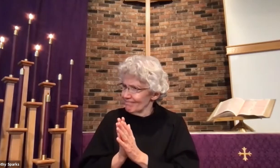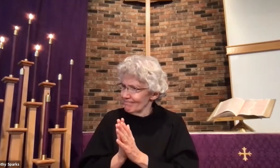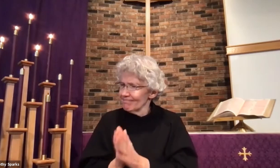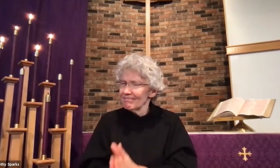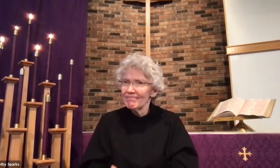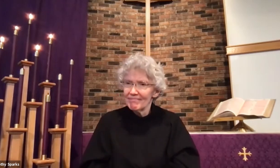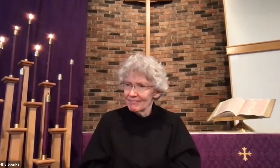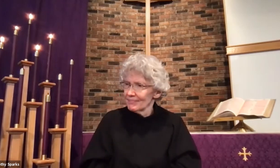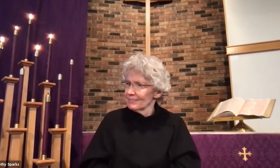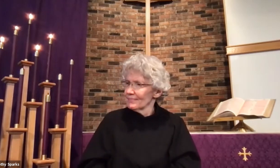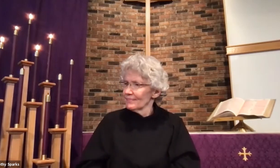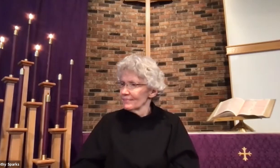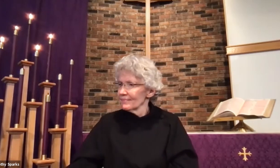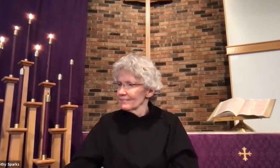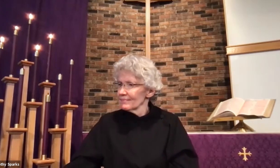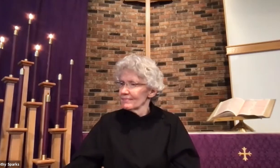Amen.